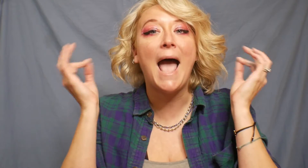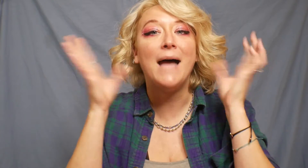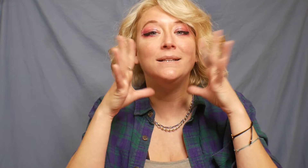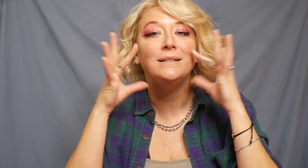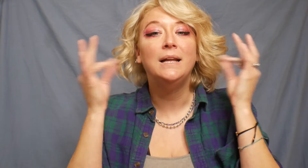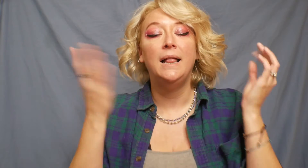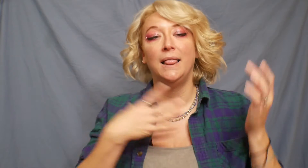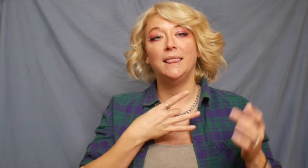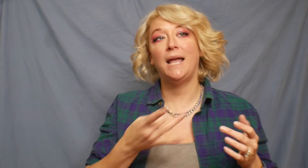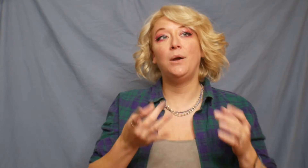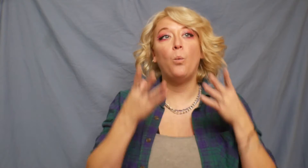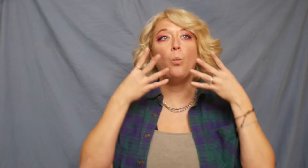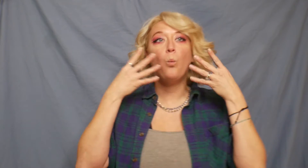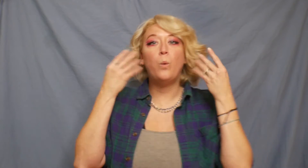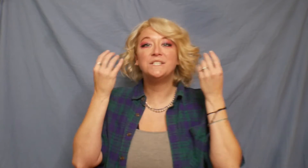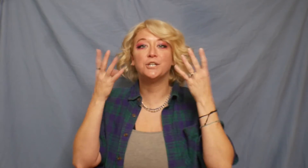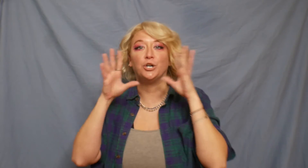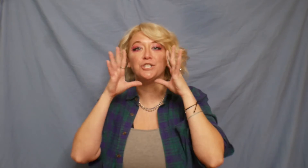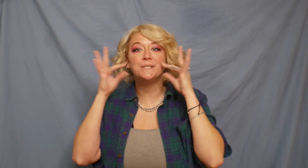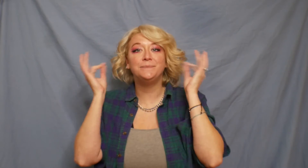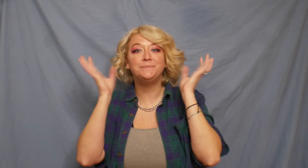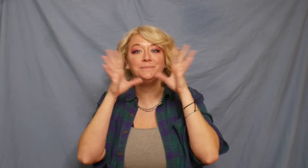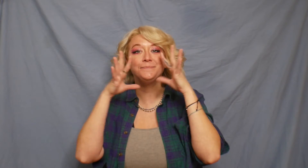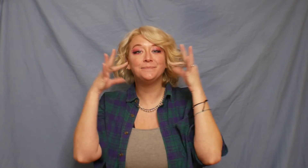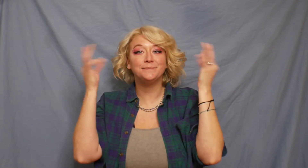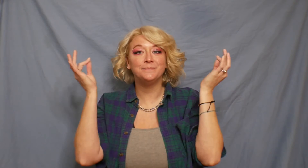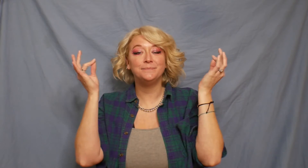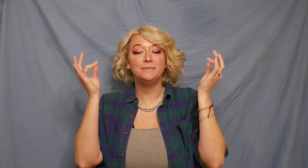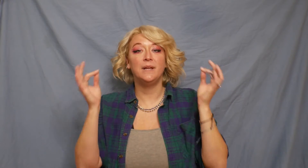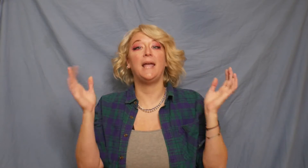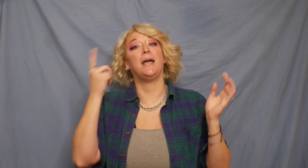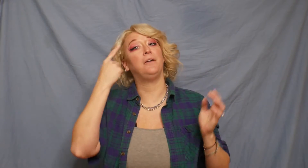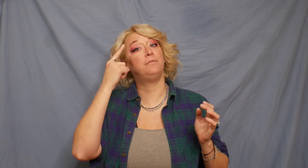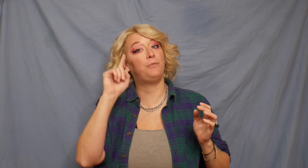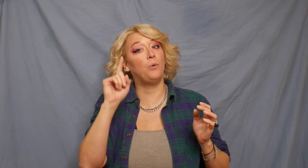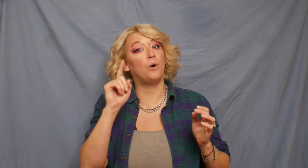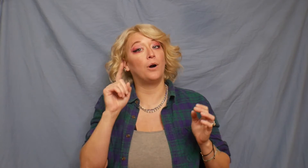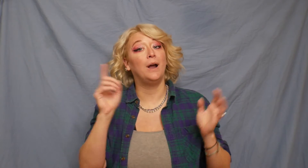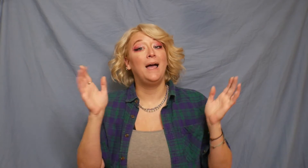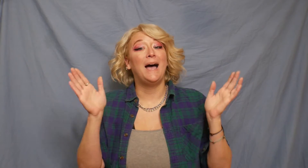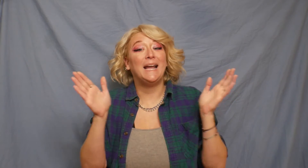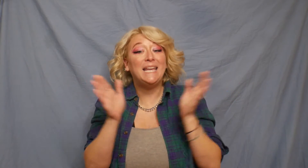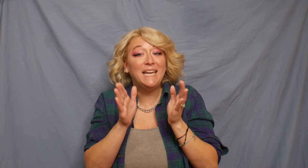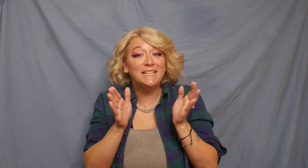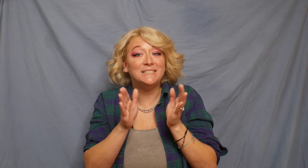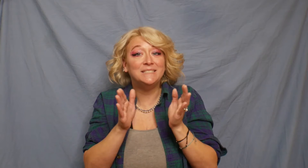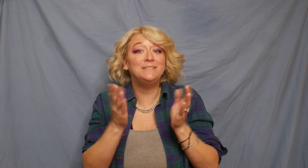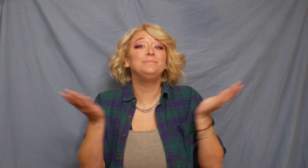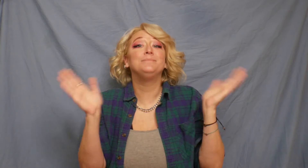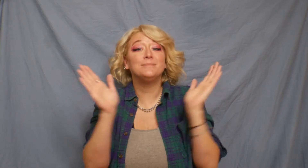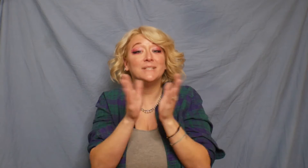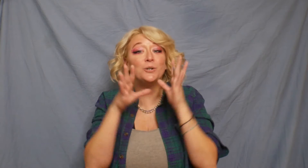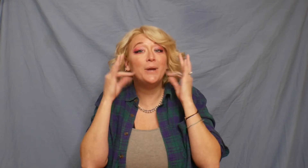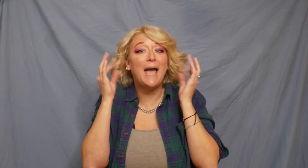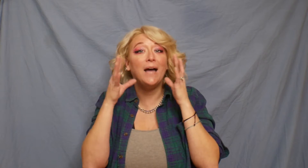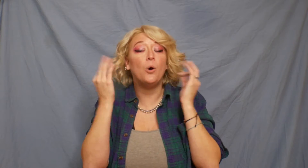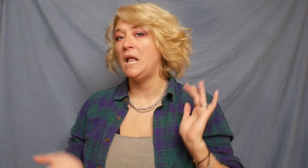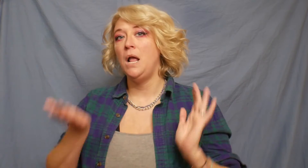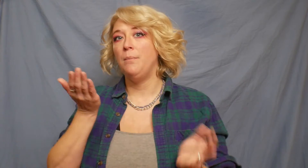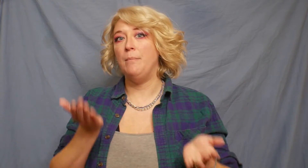Cat, like whiskers. And for a kitten, little cat.